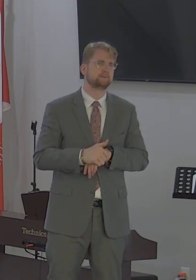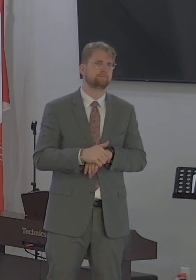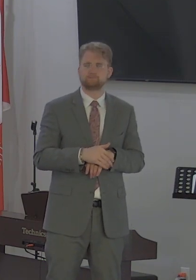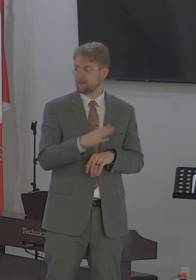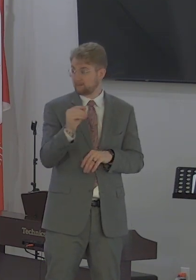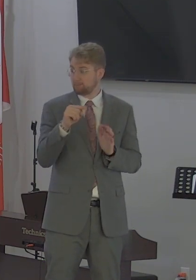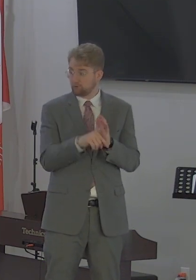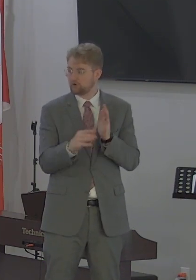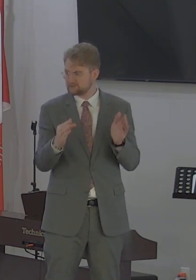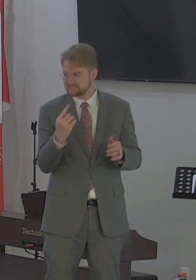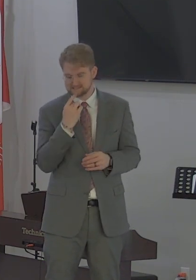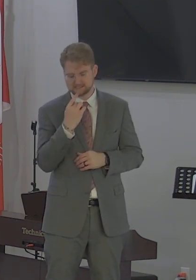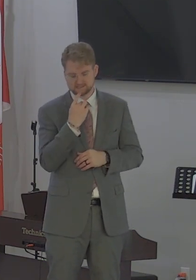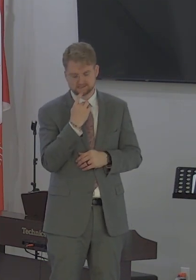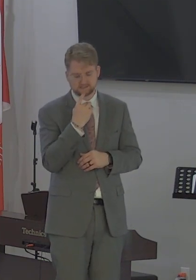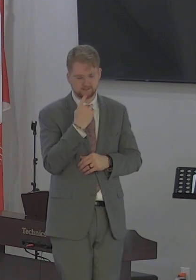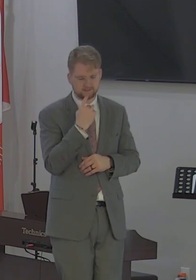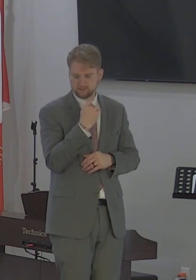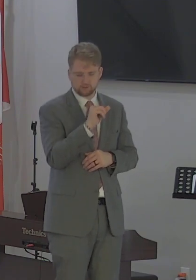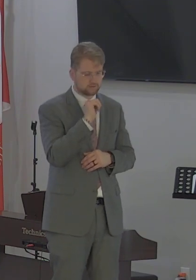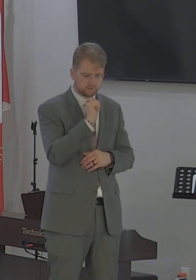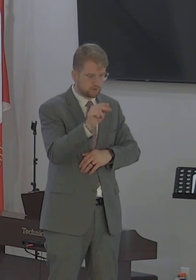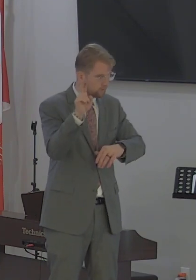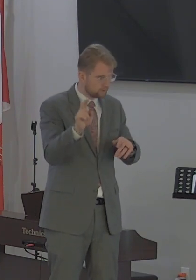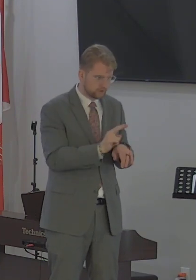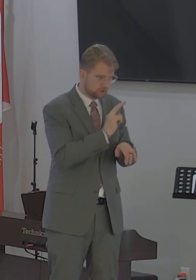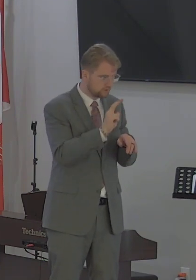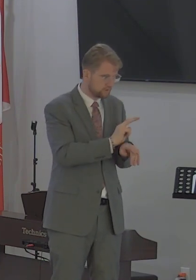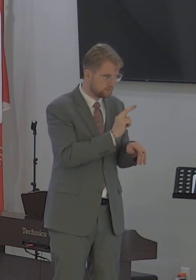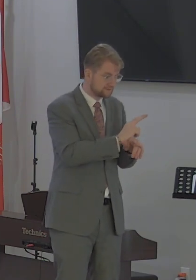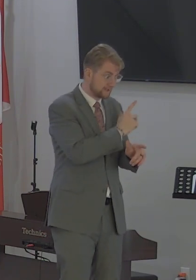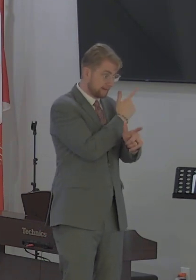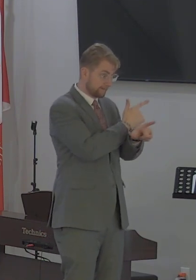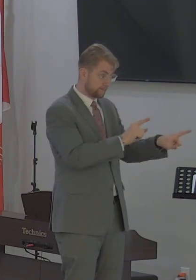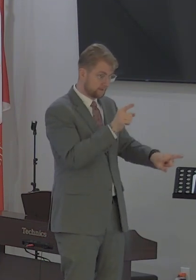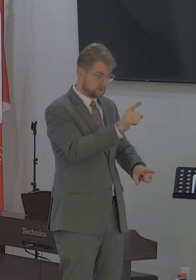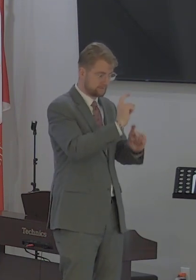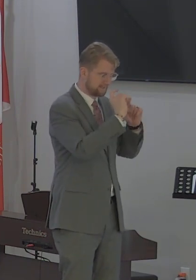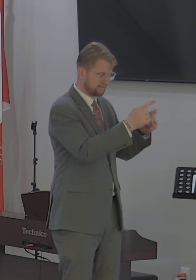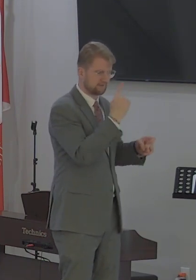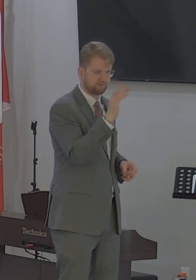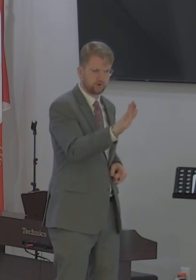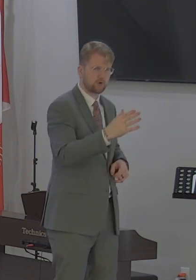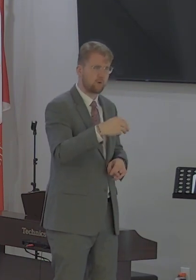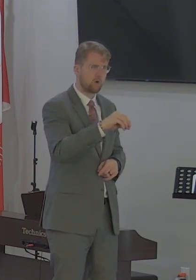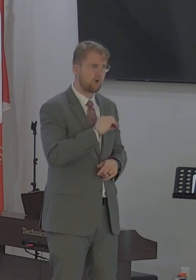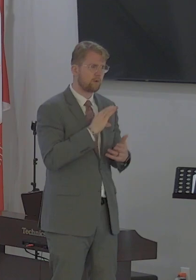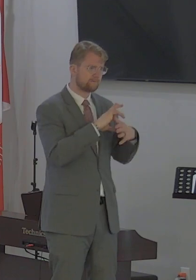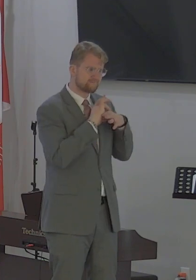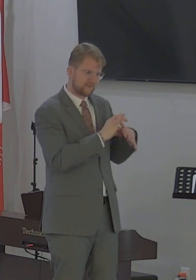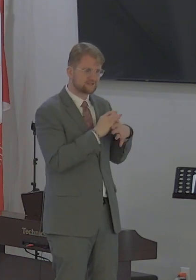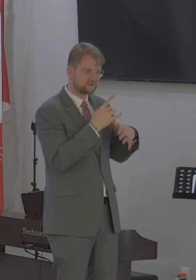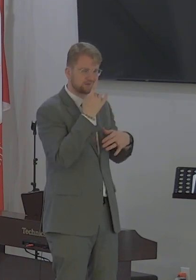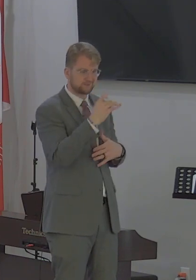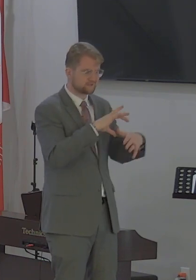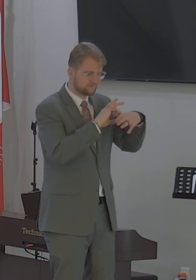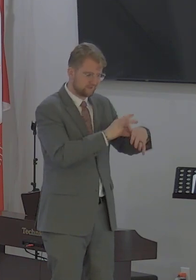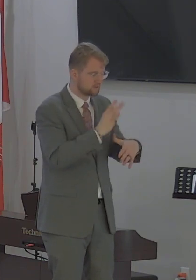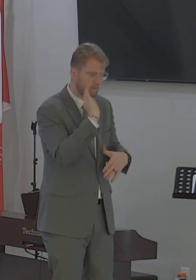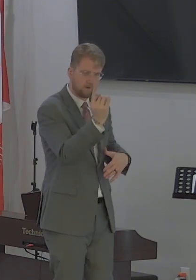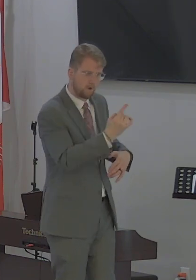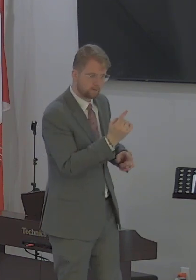So do not use the liberty that you have been given for your own fleshly feelings, but utilize it